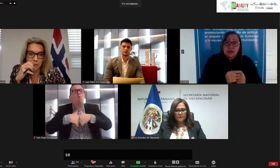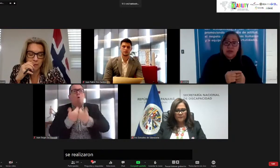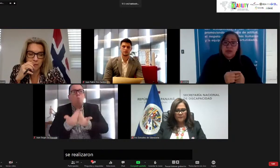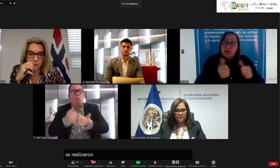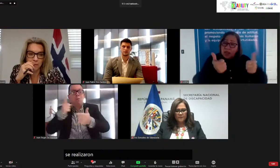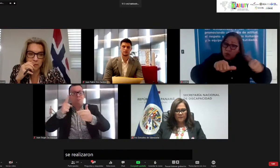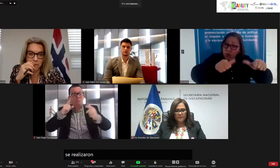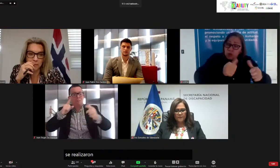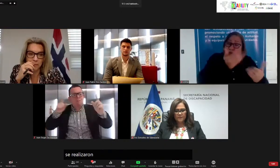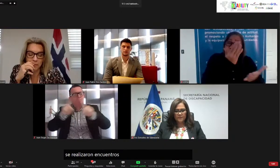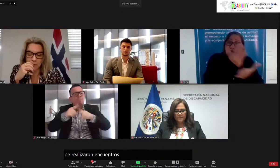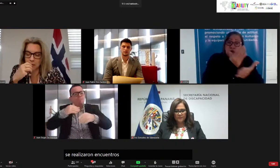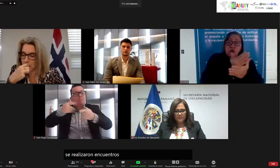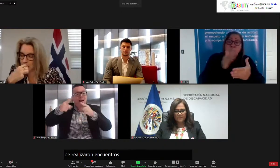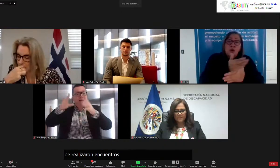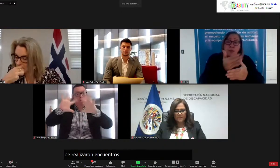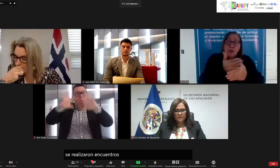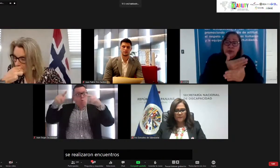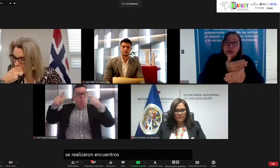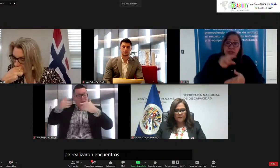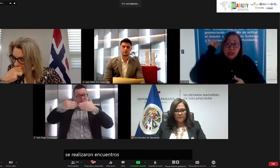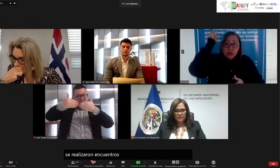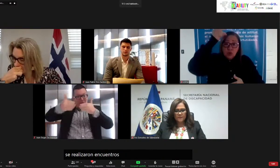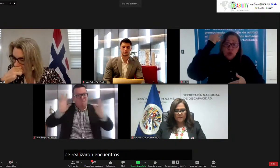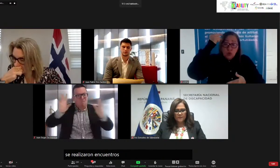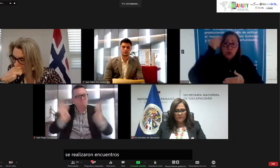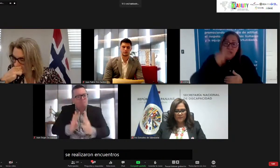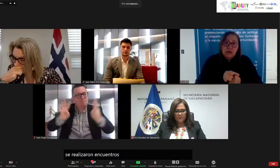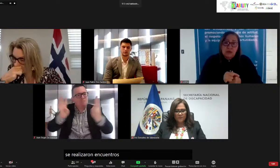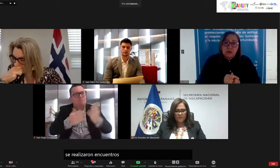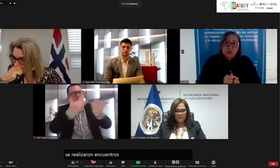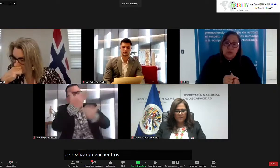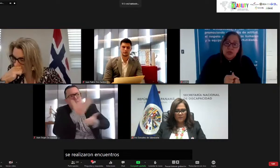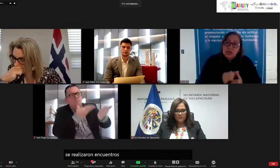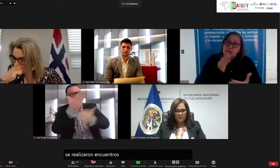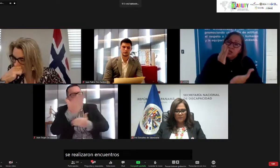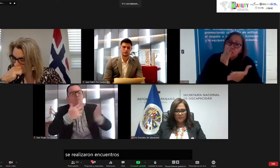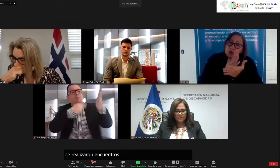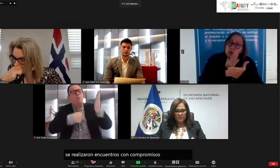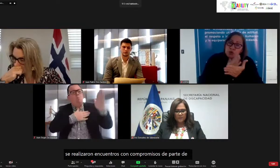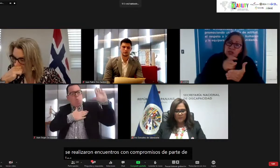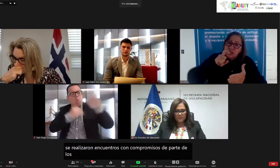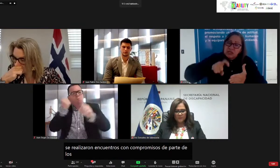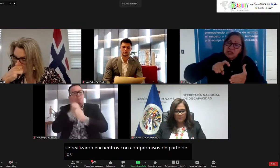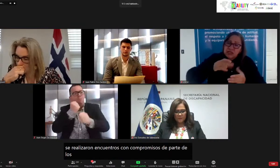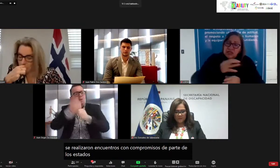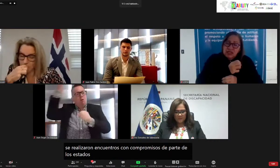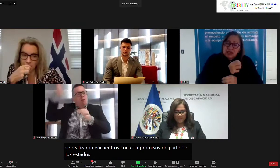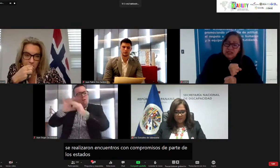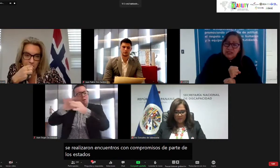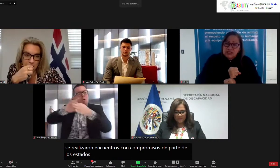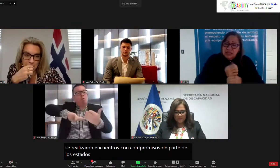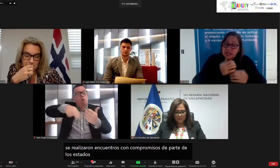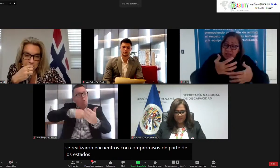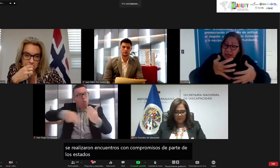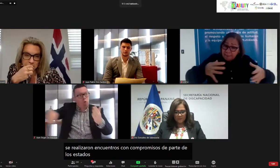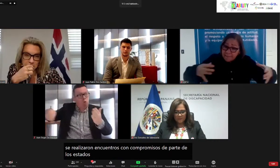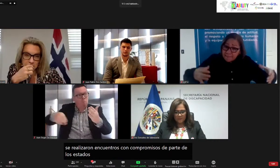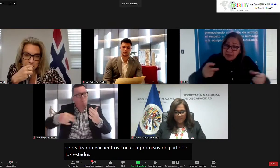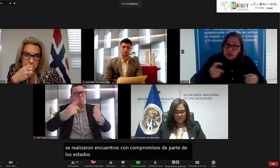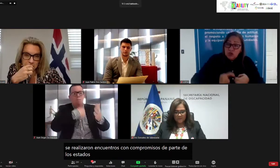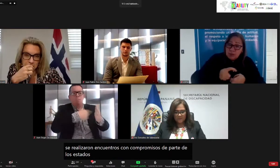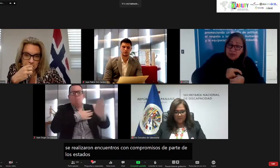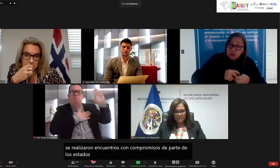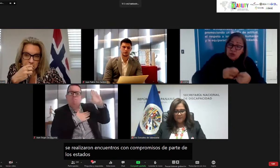care and agreements were put together highlighting commitments of the states and stating